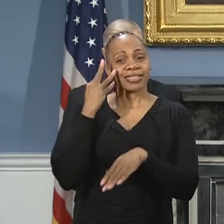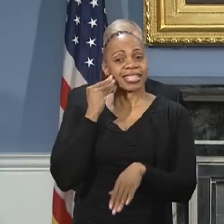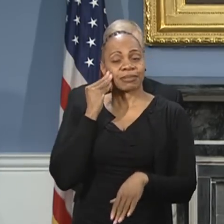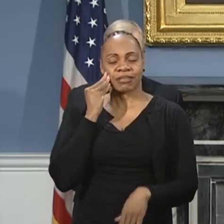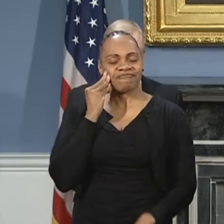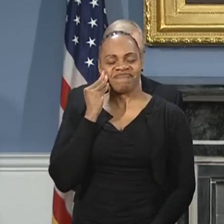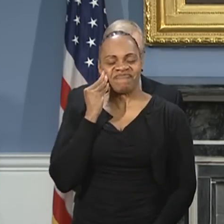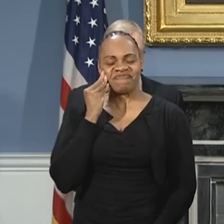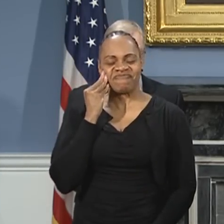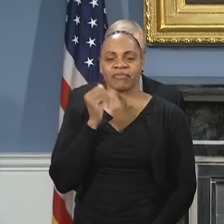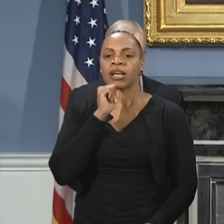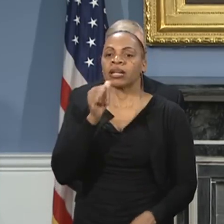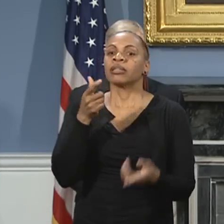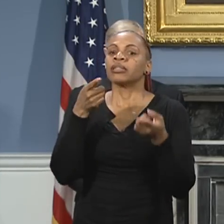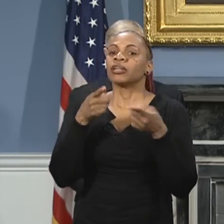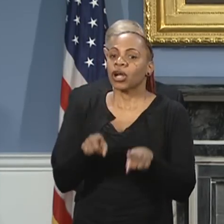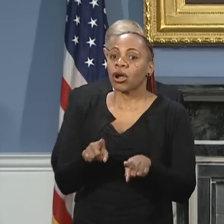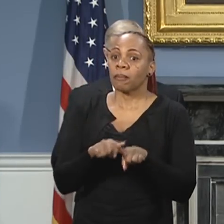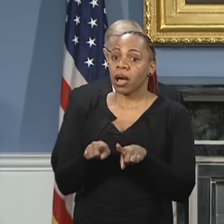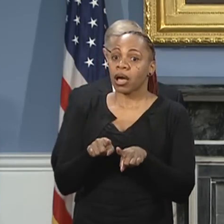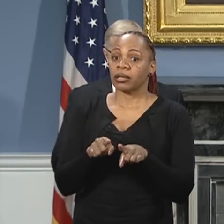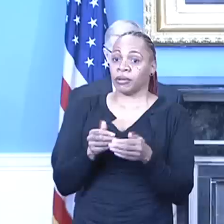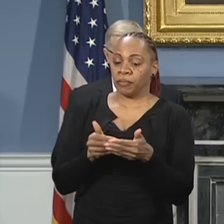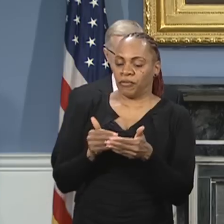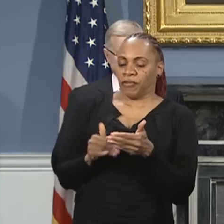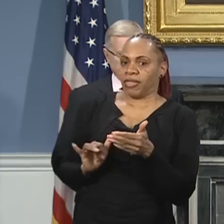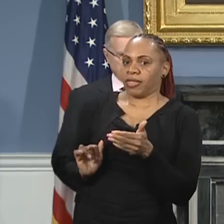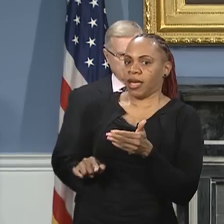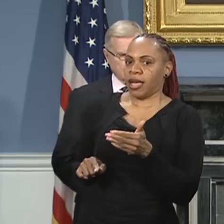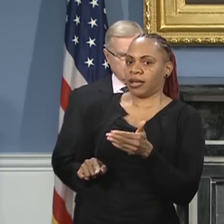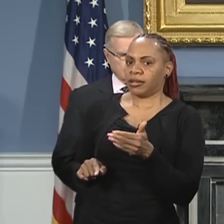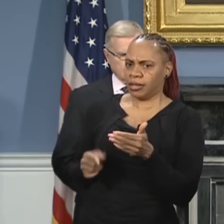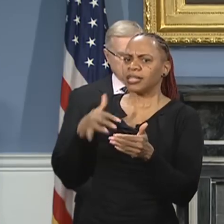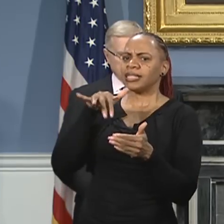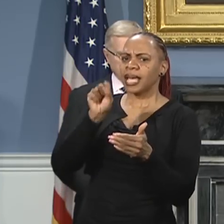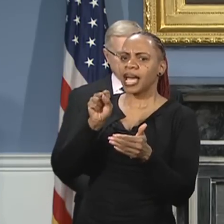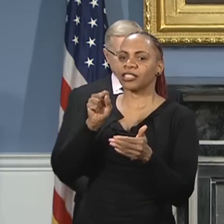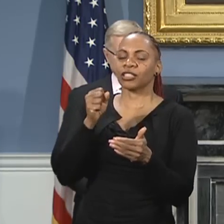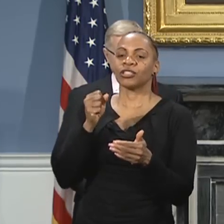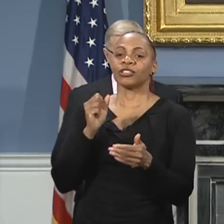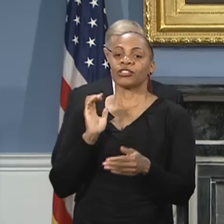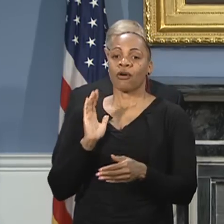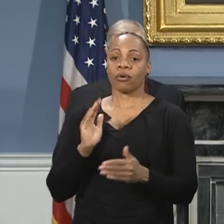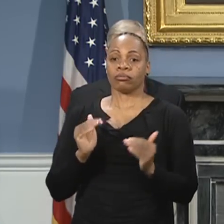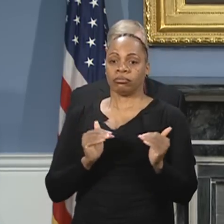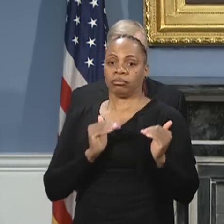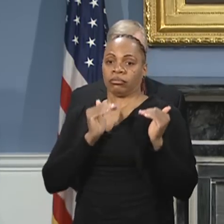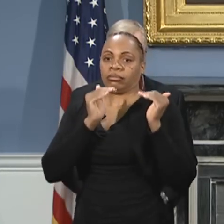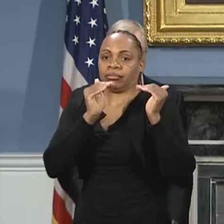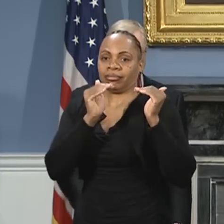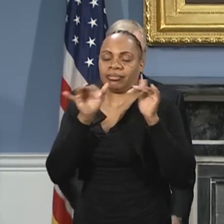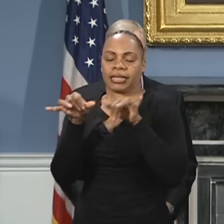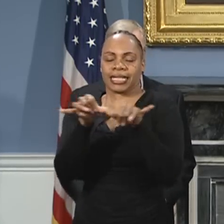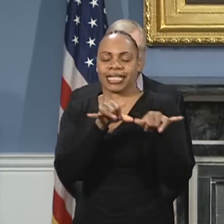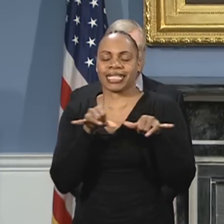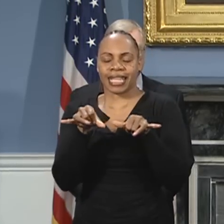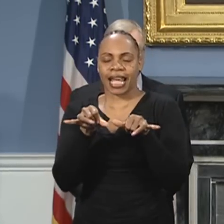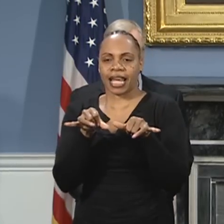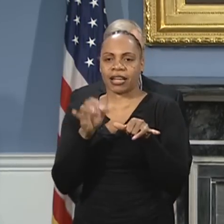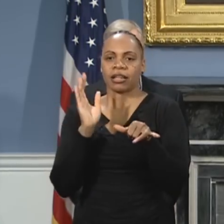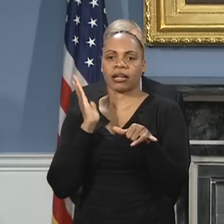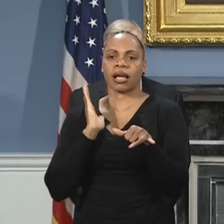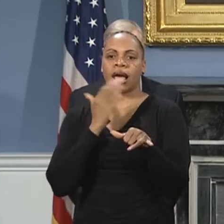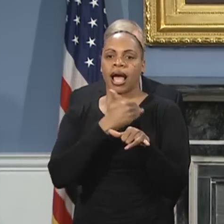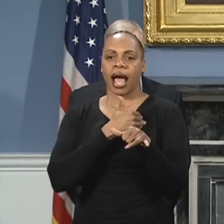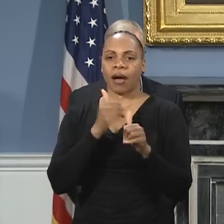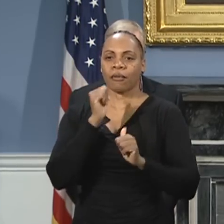to the best of our ability. The time before, I think we did. So I want to hold a high standard for our performance and then say to people, now be a little patient